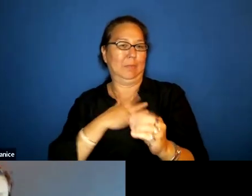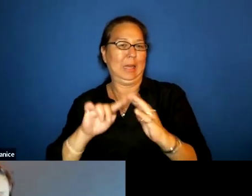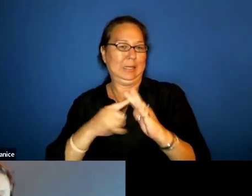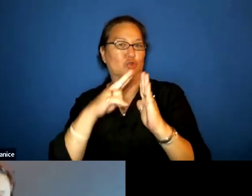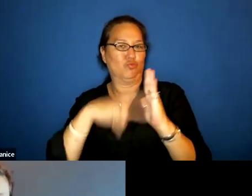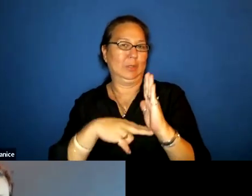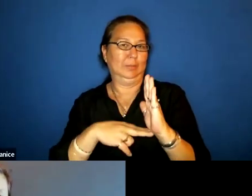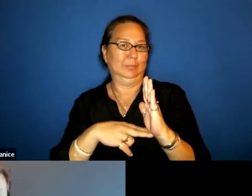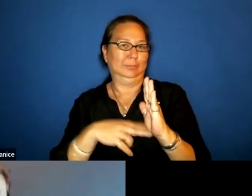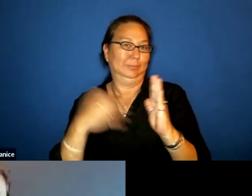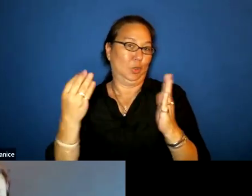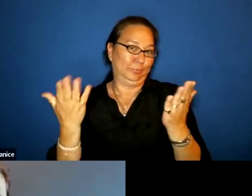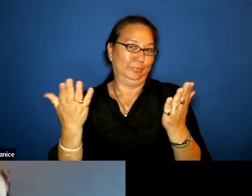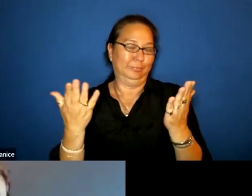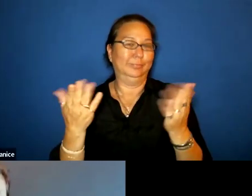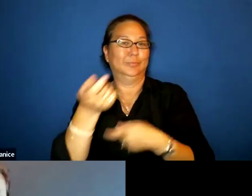So.